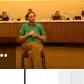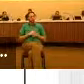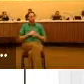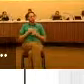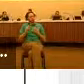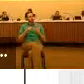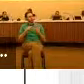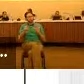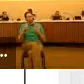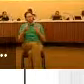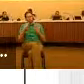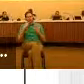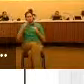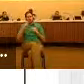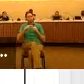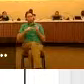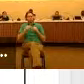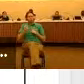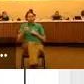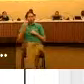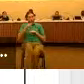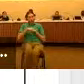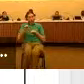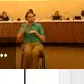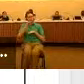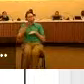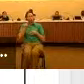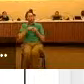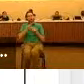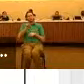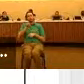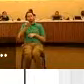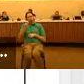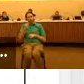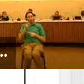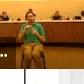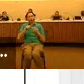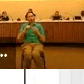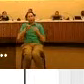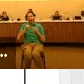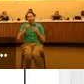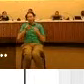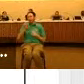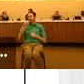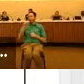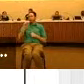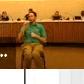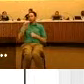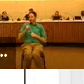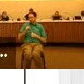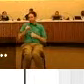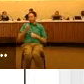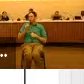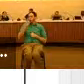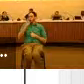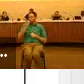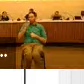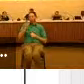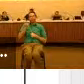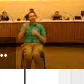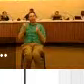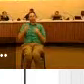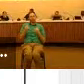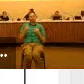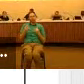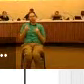And you said you were building 2 stories. Are you also planning on doing ranch models or Cape models? Correct. First floor masters? Yeah, that's happening